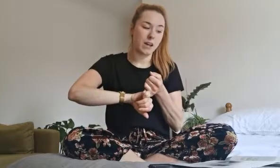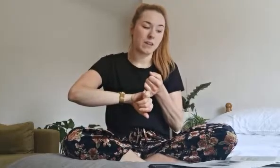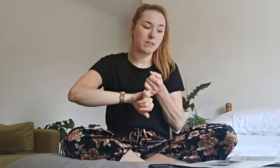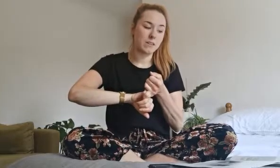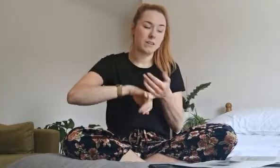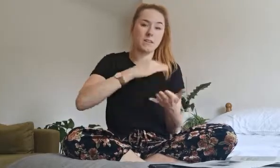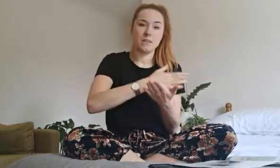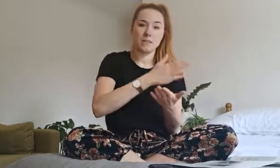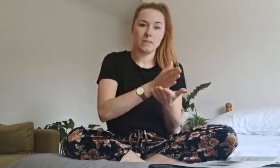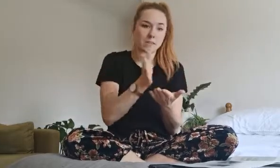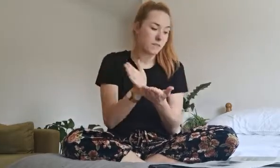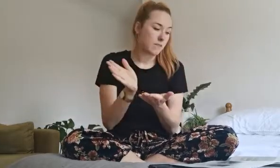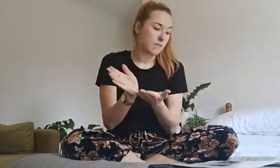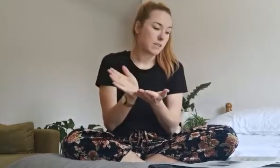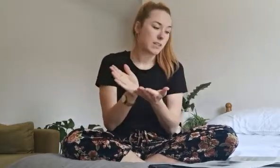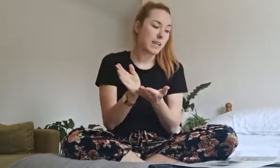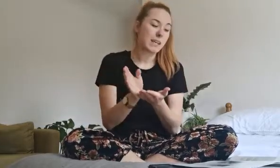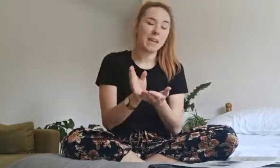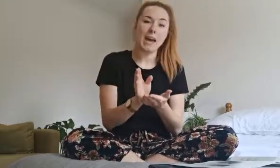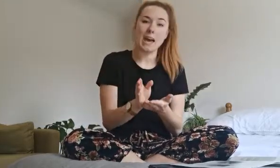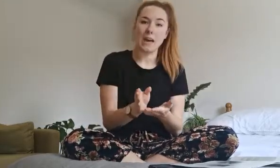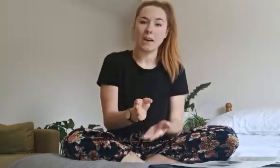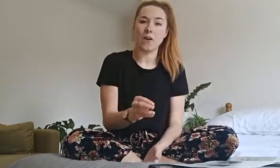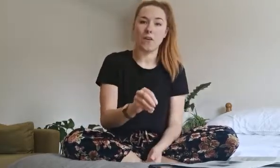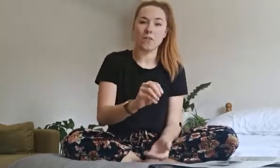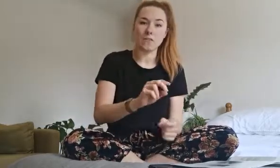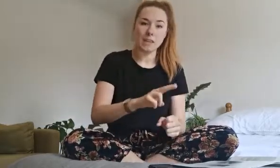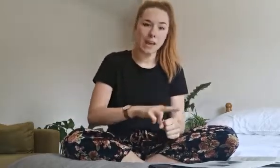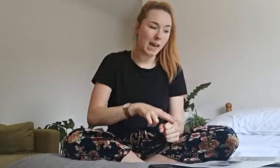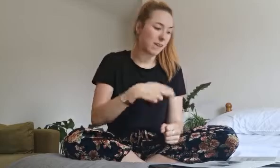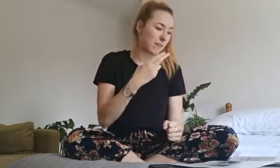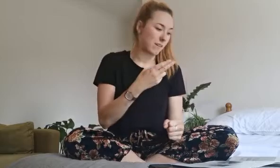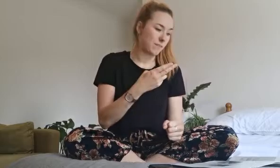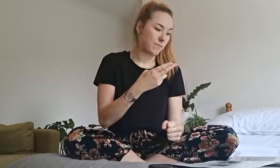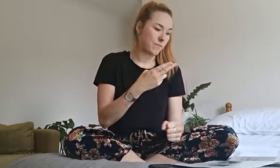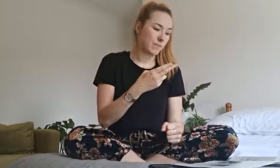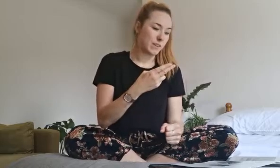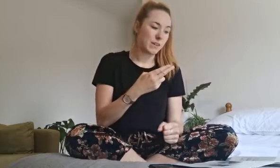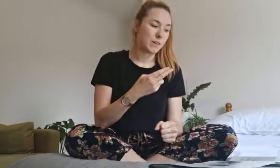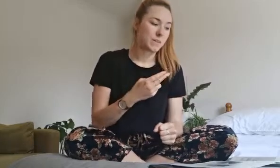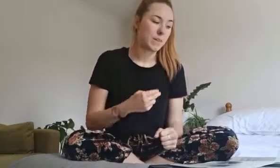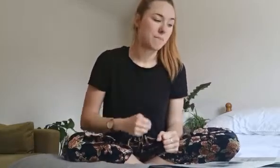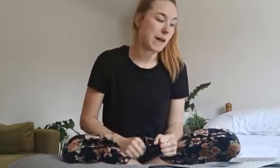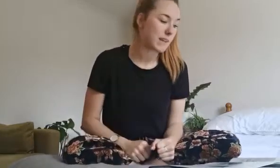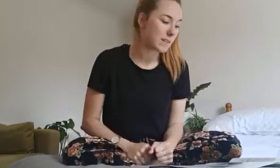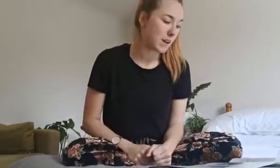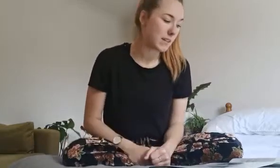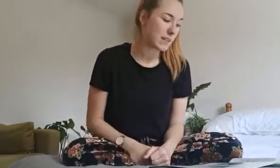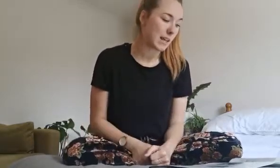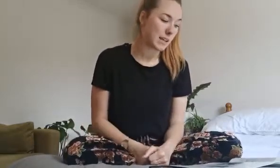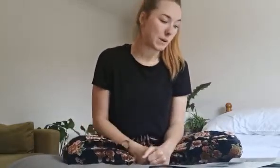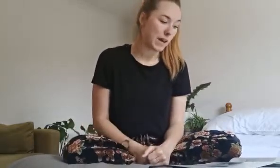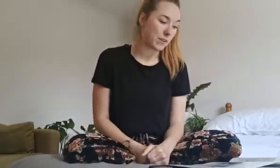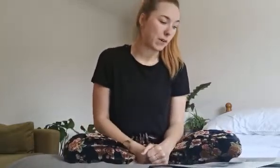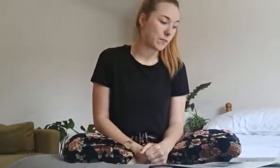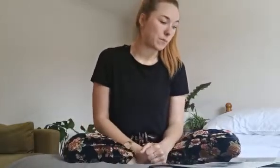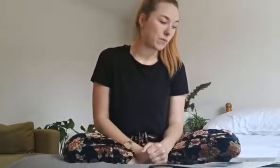turn to take care of the egg. So the main signs in that we haven't covered